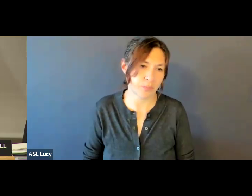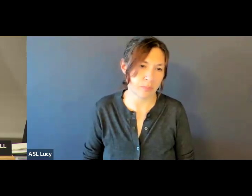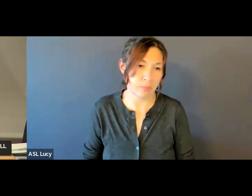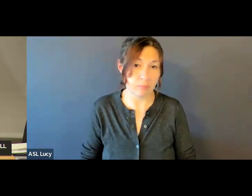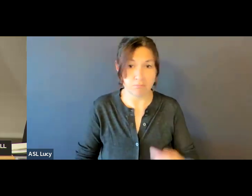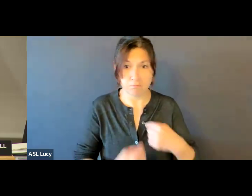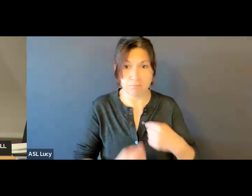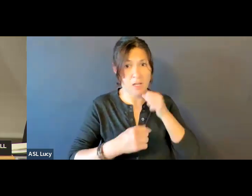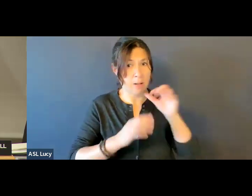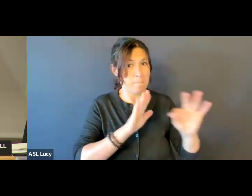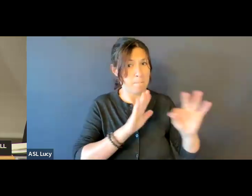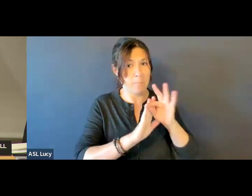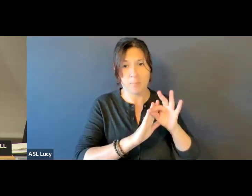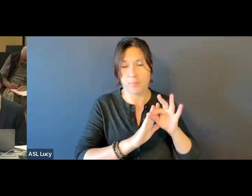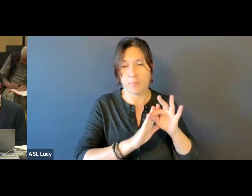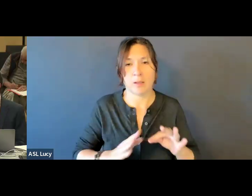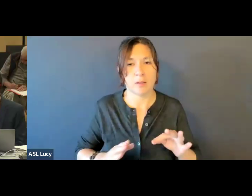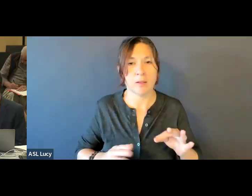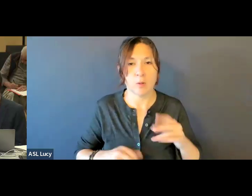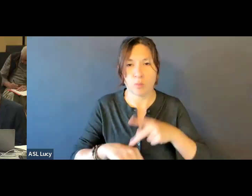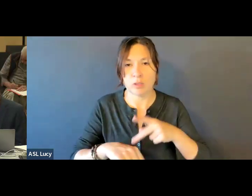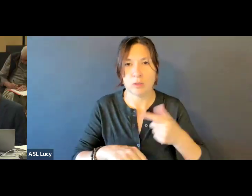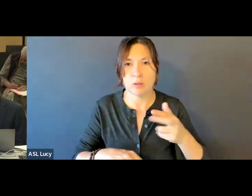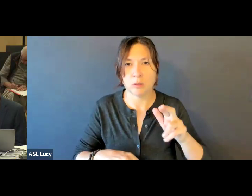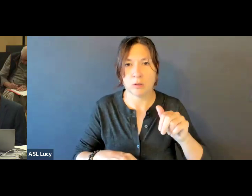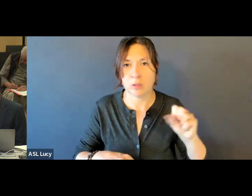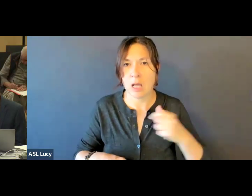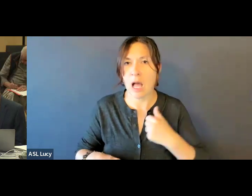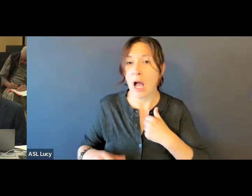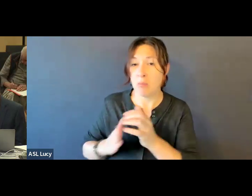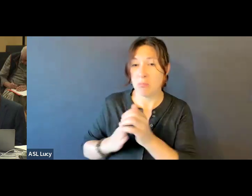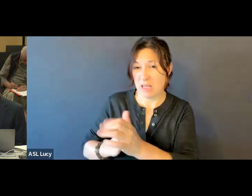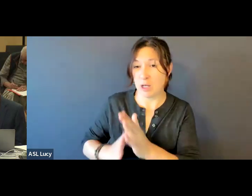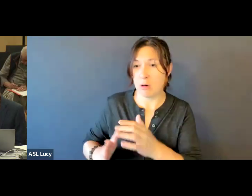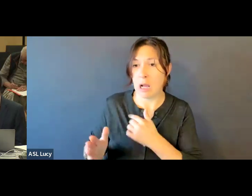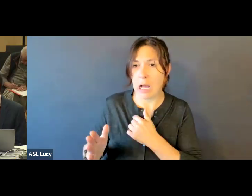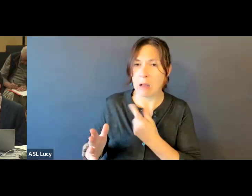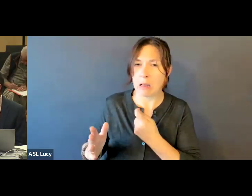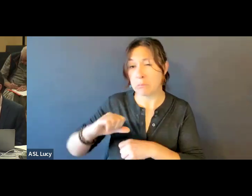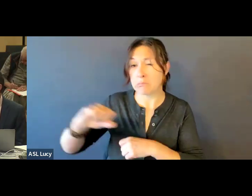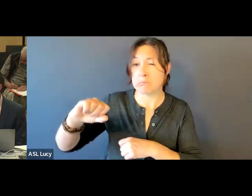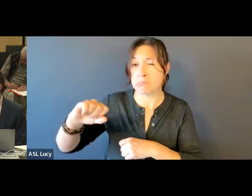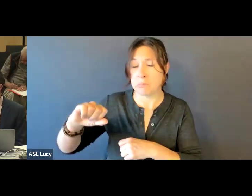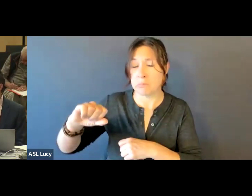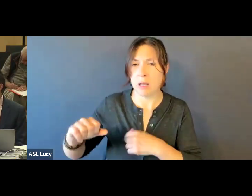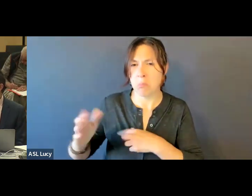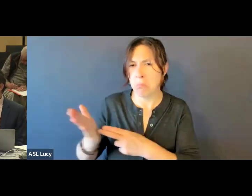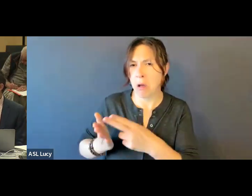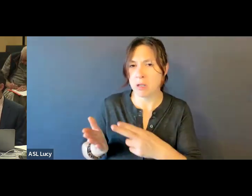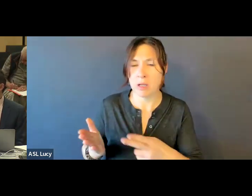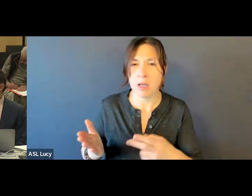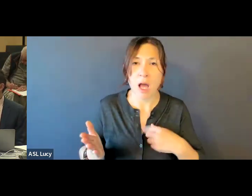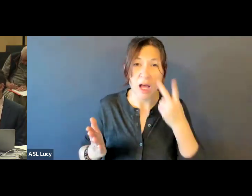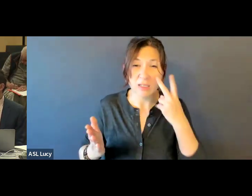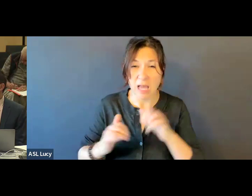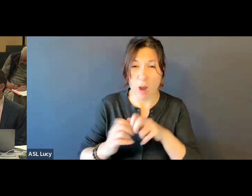choose. Okay. And I'll be honest, I was one of the leaders who pushed back about that. But however, as I've seen the consistent implementation across